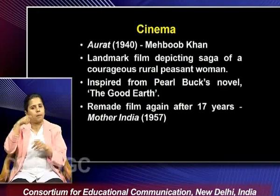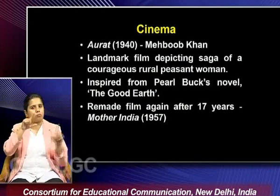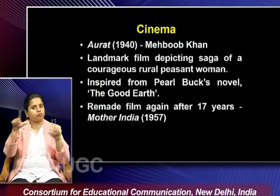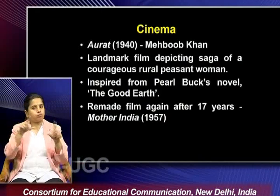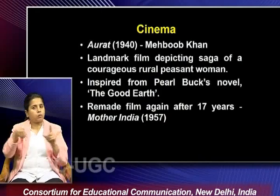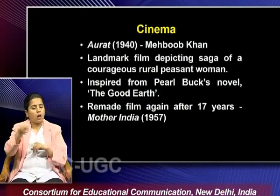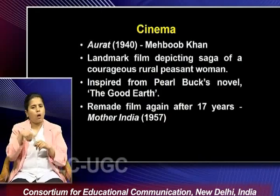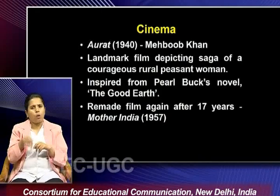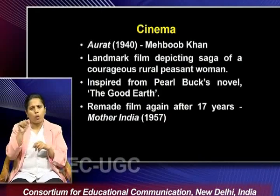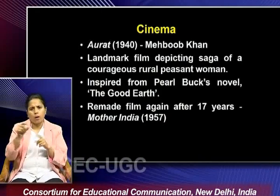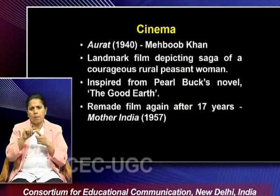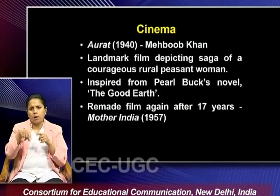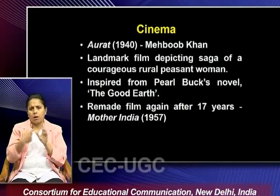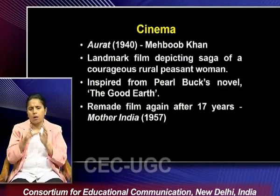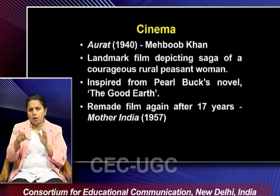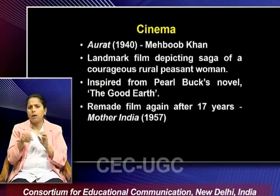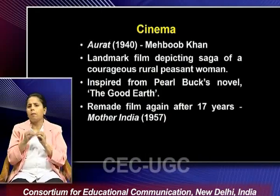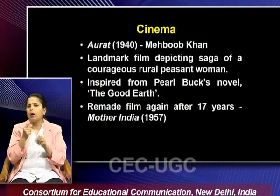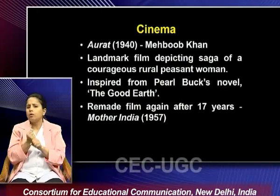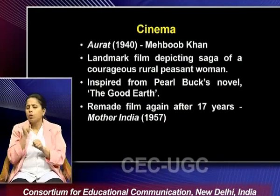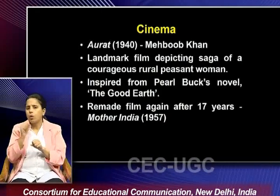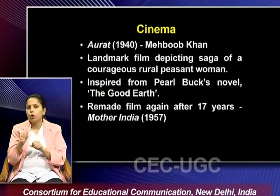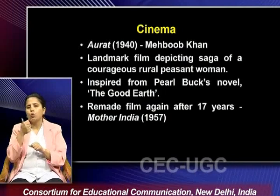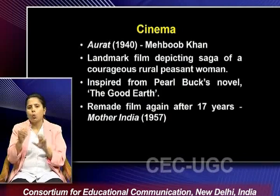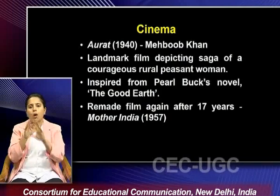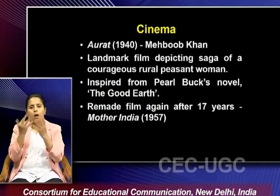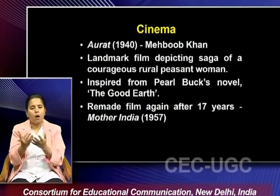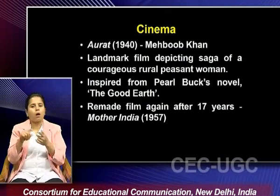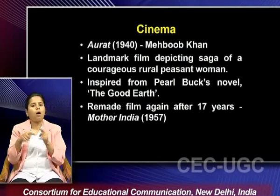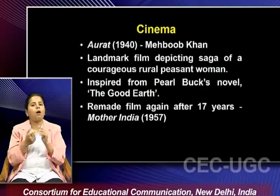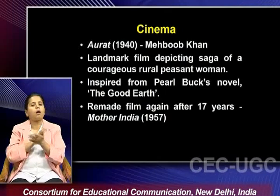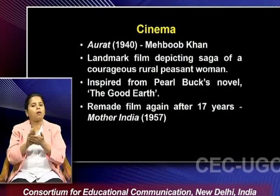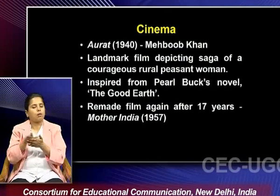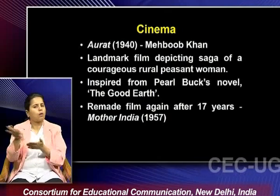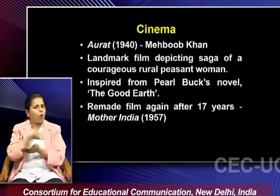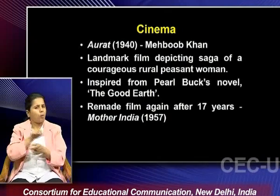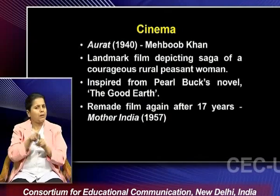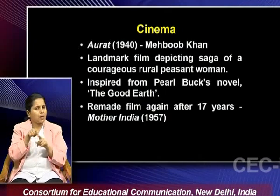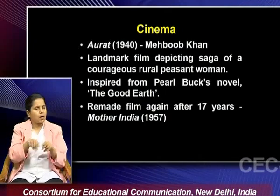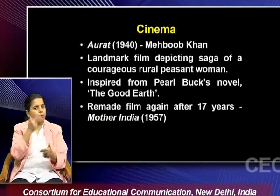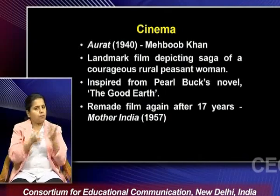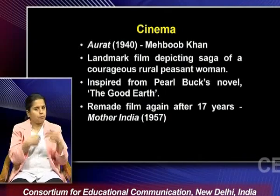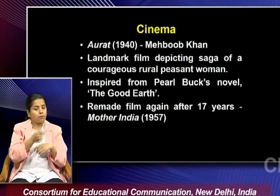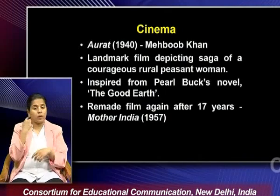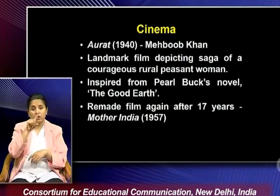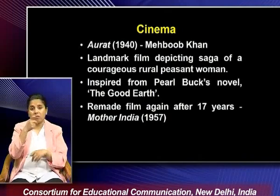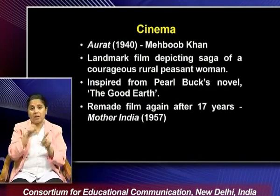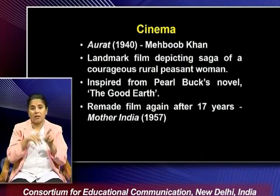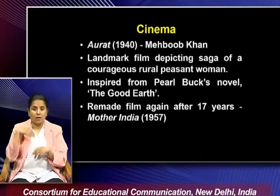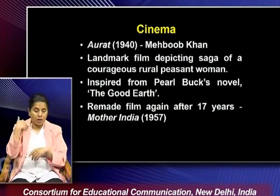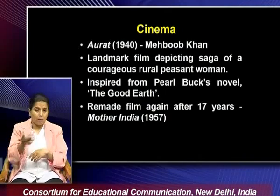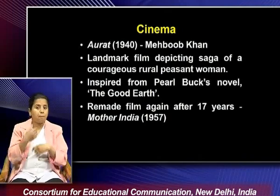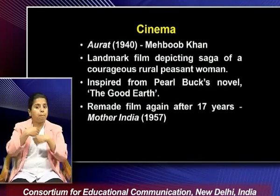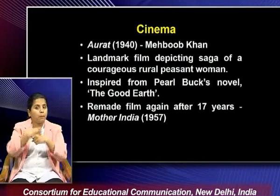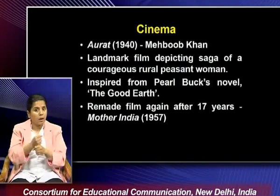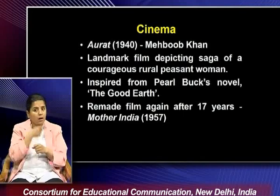by the Pearl Burke's novel The Good Earth, and this film was again made after 17 years in the